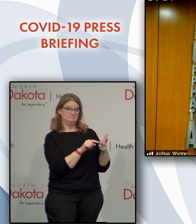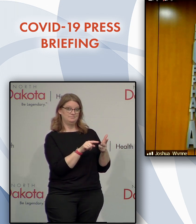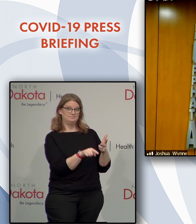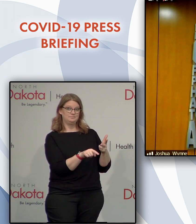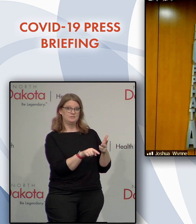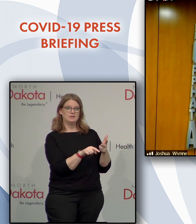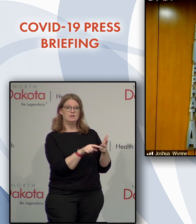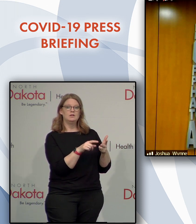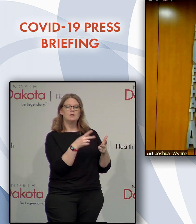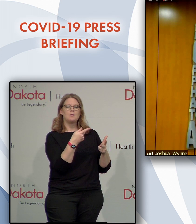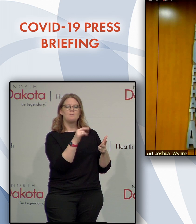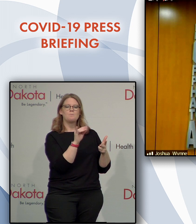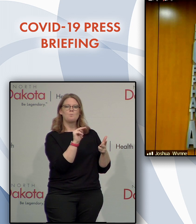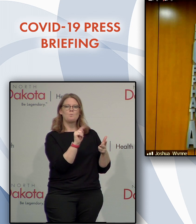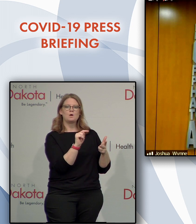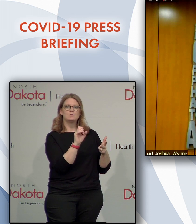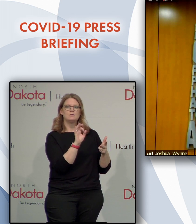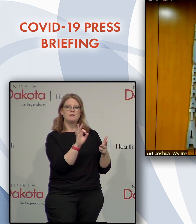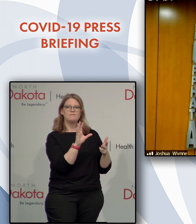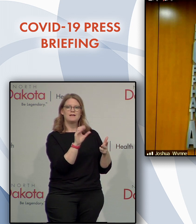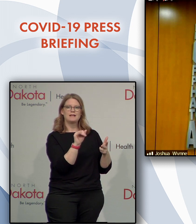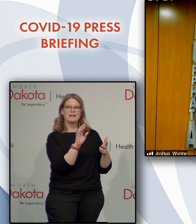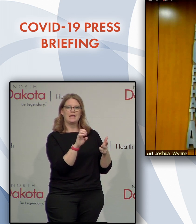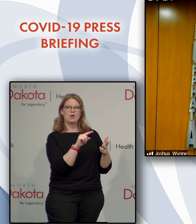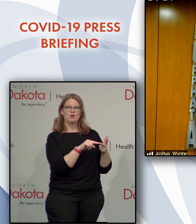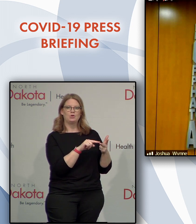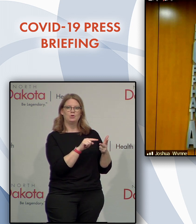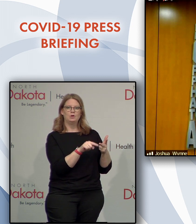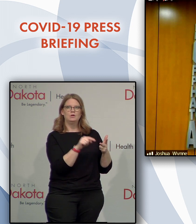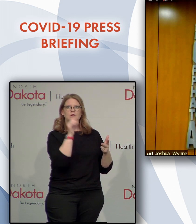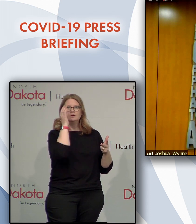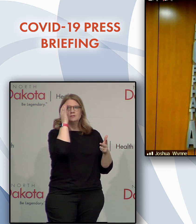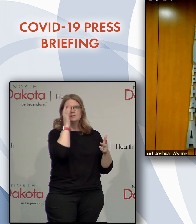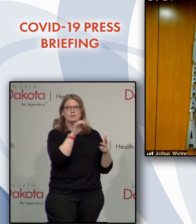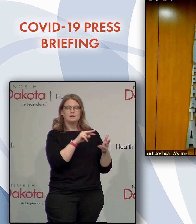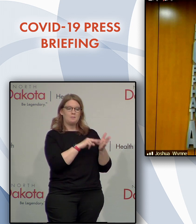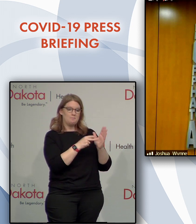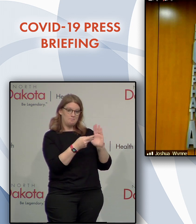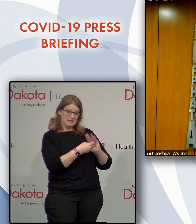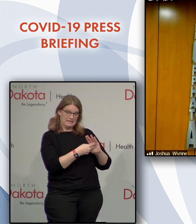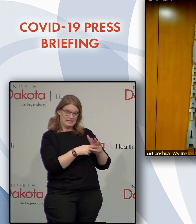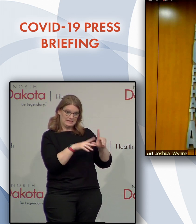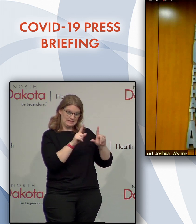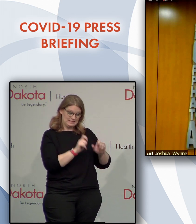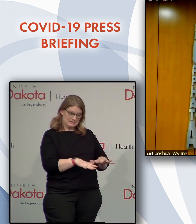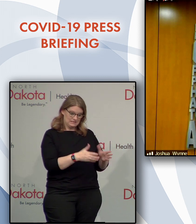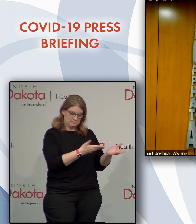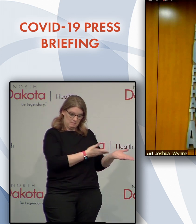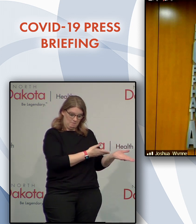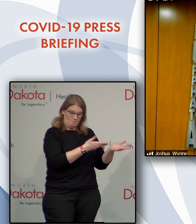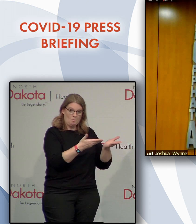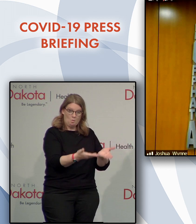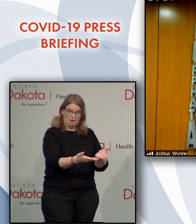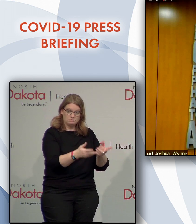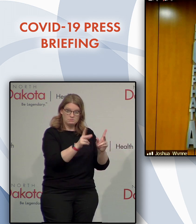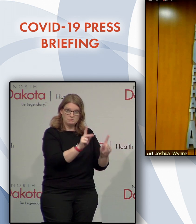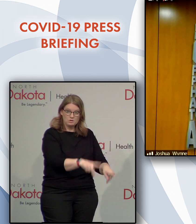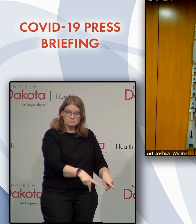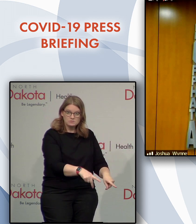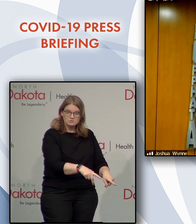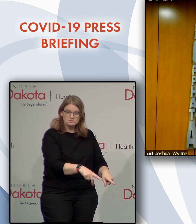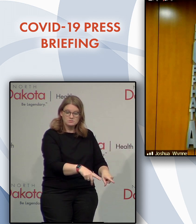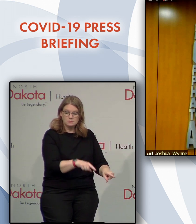we call point of care. That is, we can bring the test to the individual rather than having